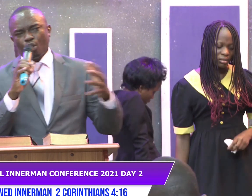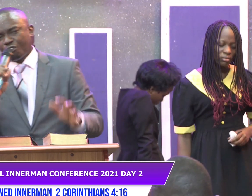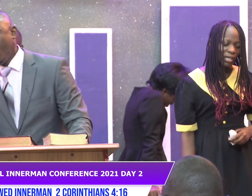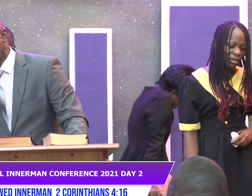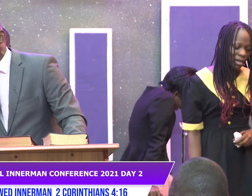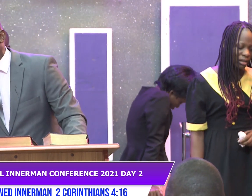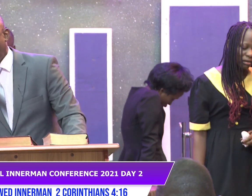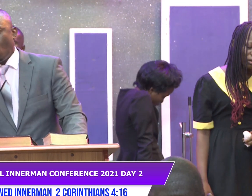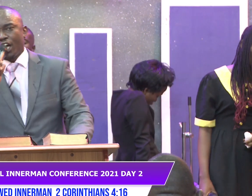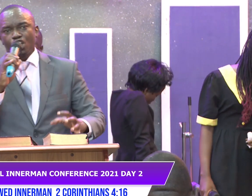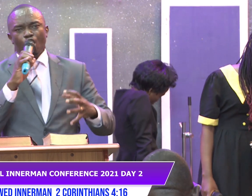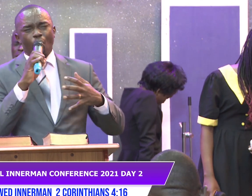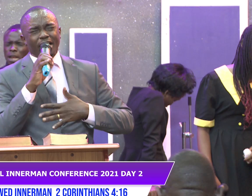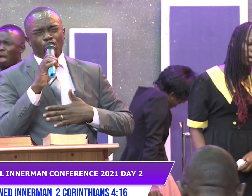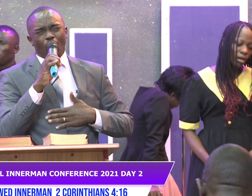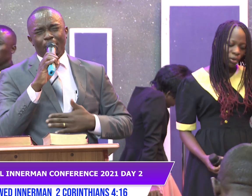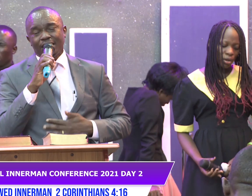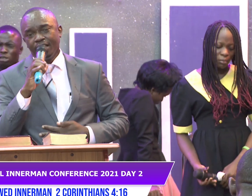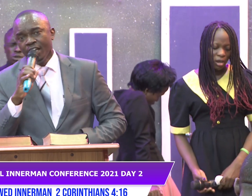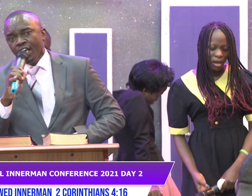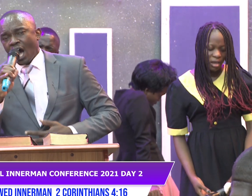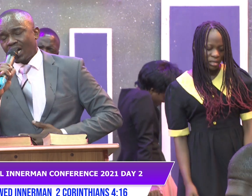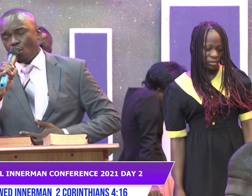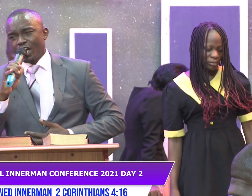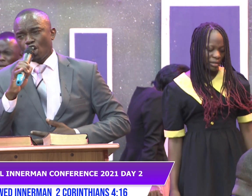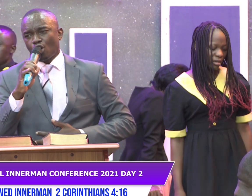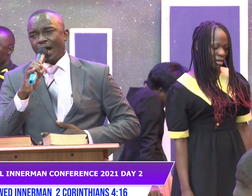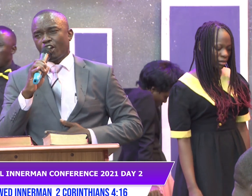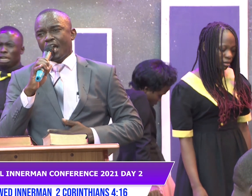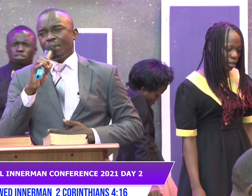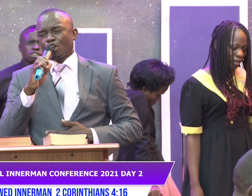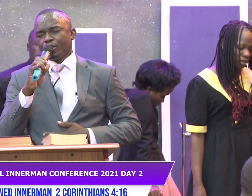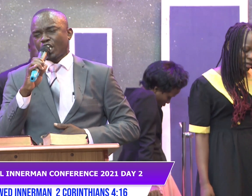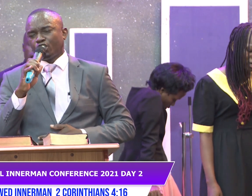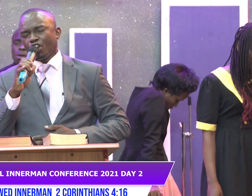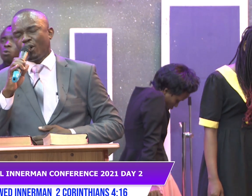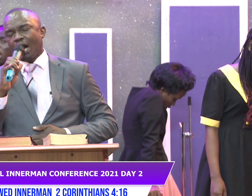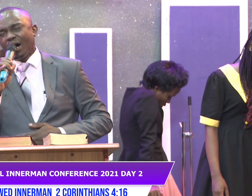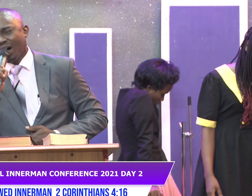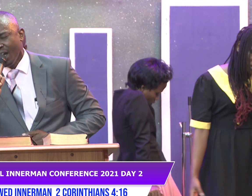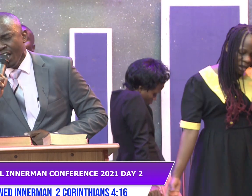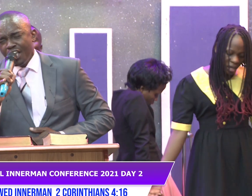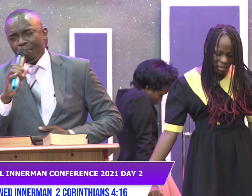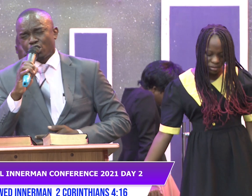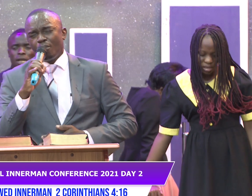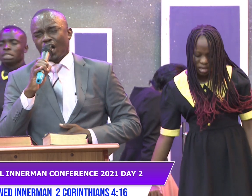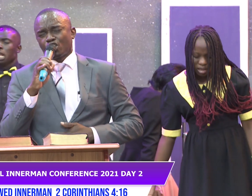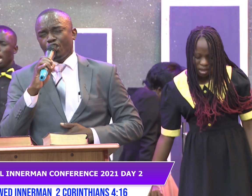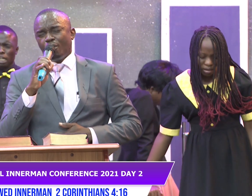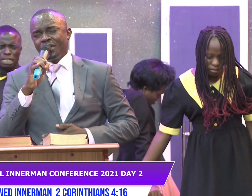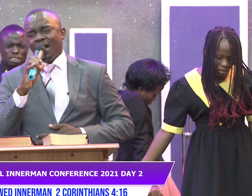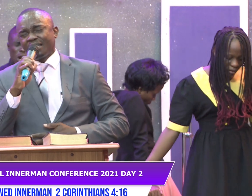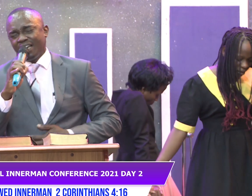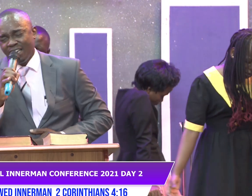moyo mutukufu haka wungazi koru walero tuambazi haka wungazi koru walero yambazo musajo yomu kama yambazo